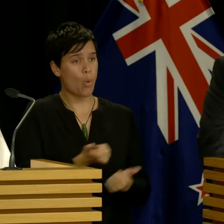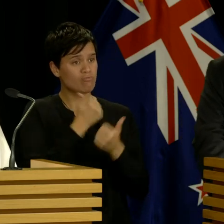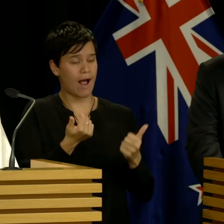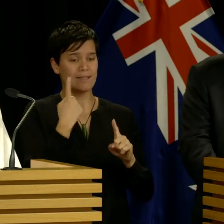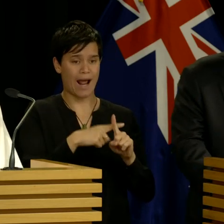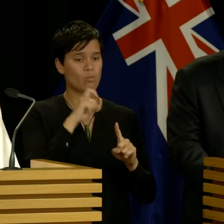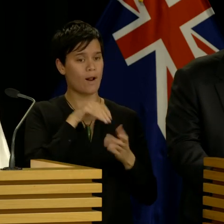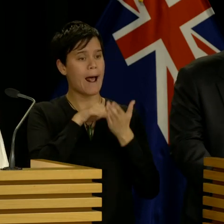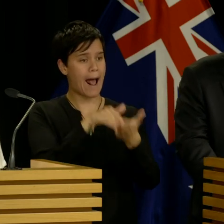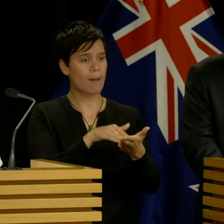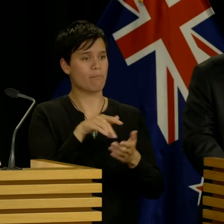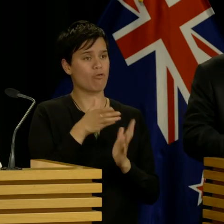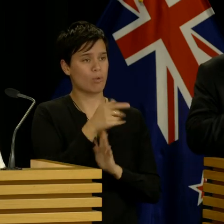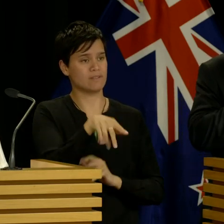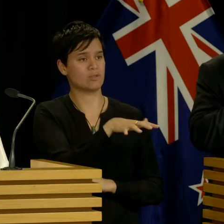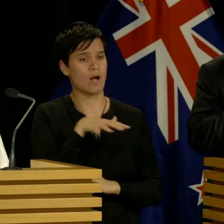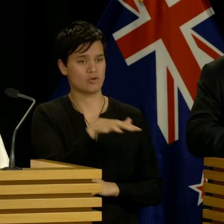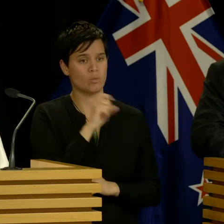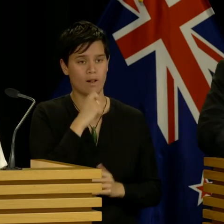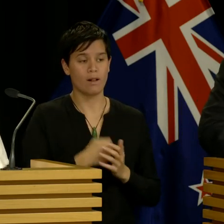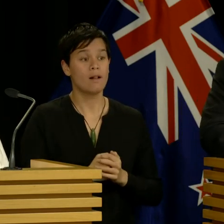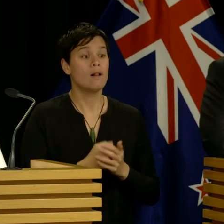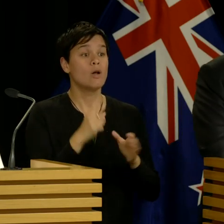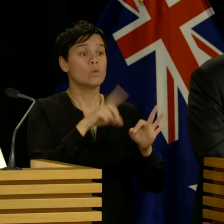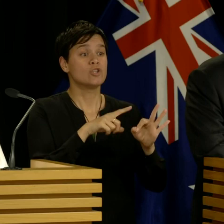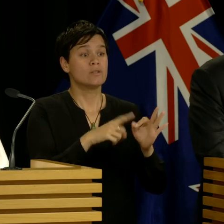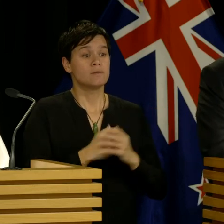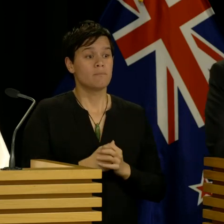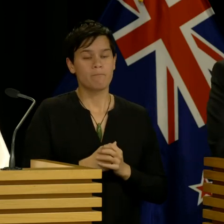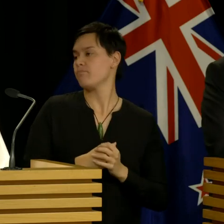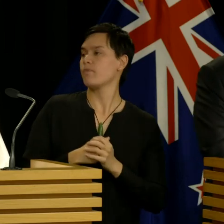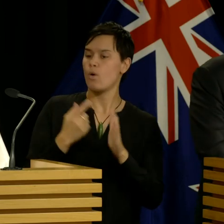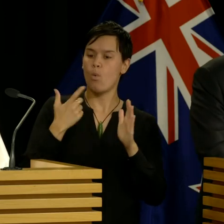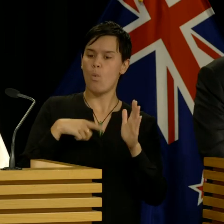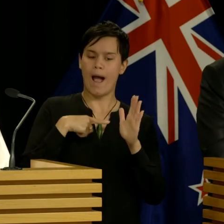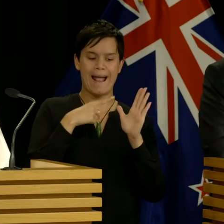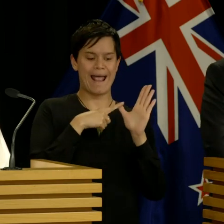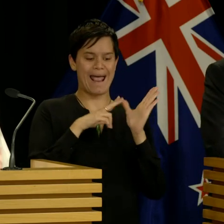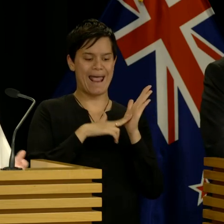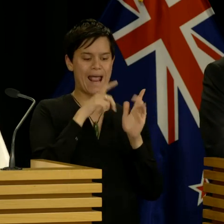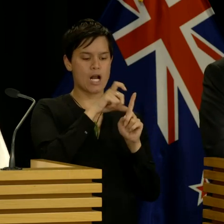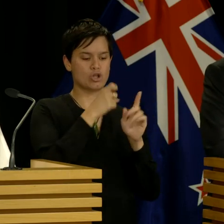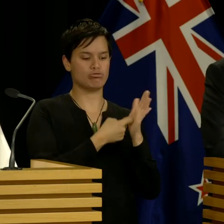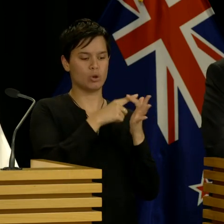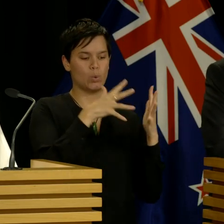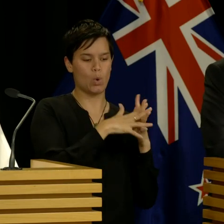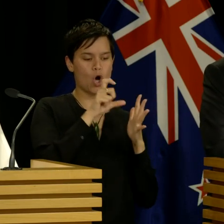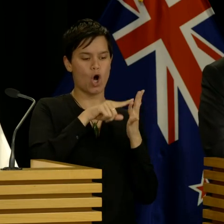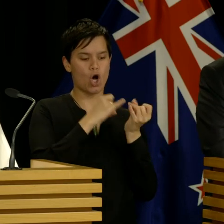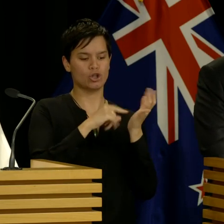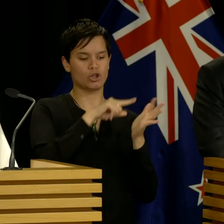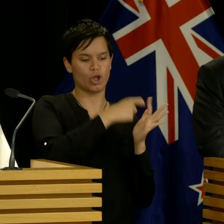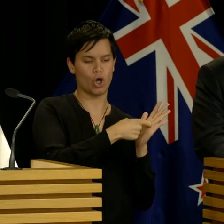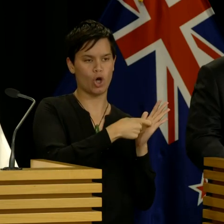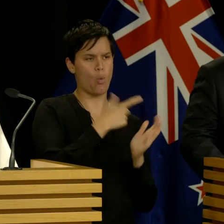situation. Thank you. Happy to take questions. Why Andy Costa over Mike Clement? Oh, look, ultimately,